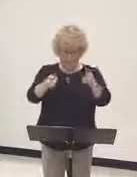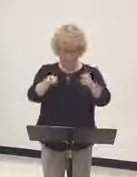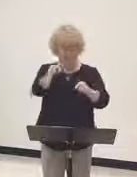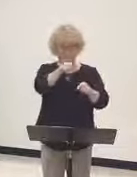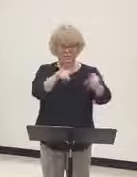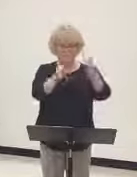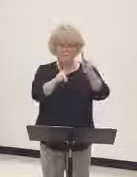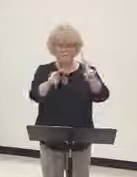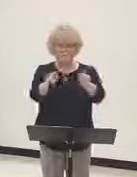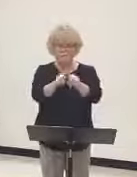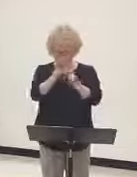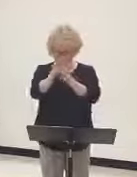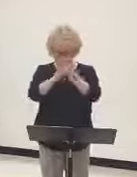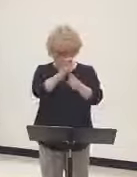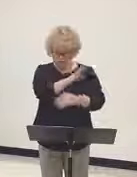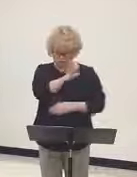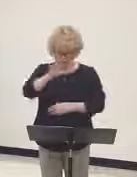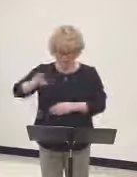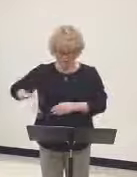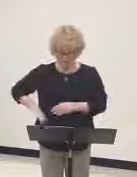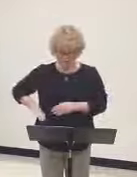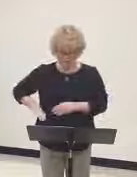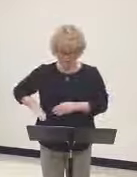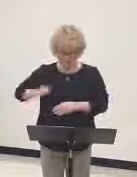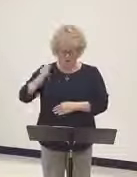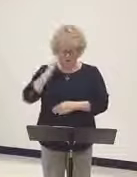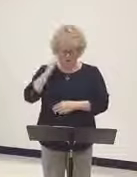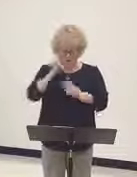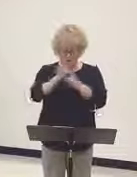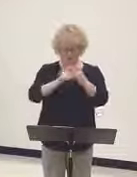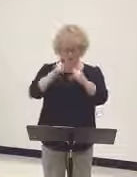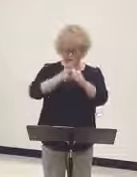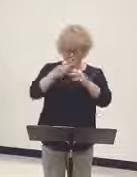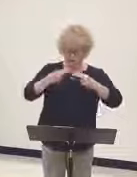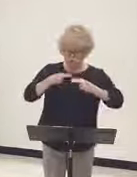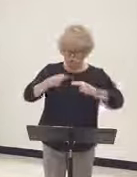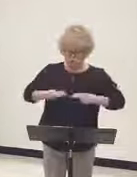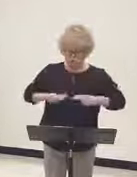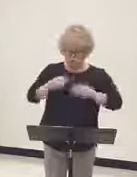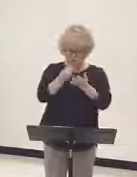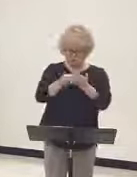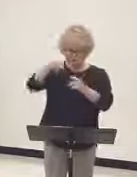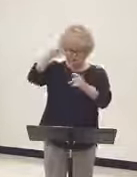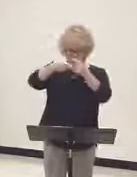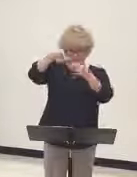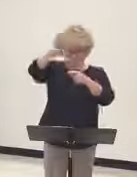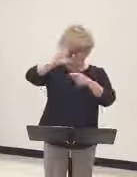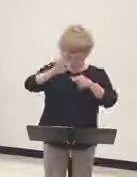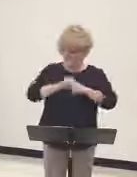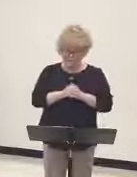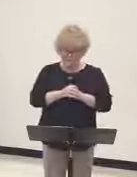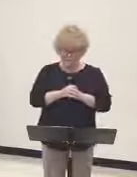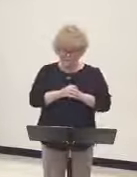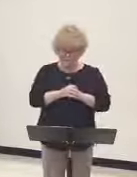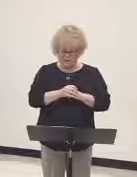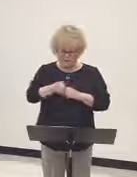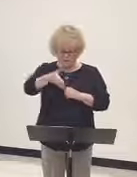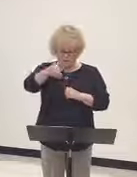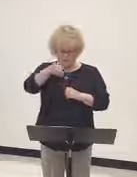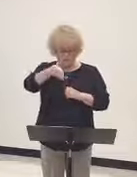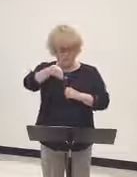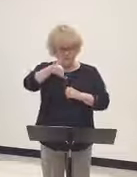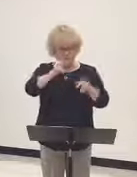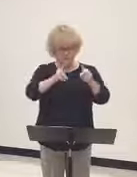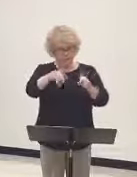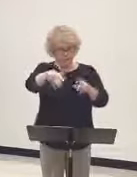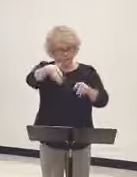Son, so that he might be the firstborn among many brothers and sisters. And